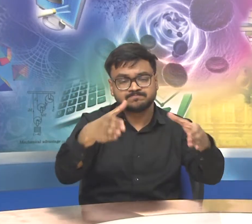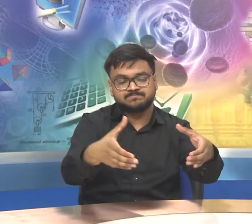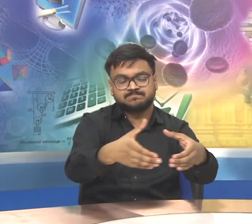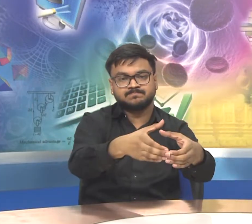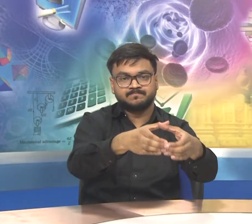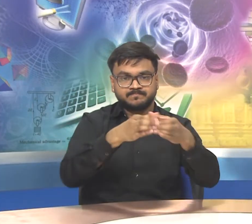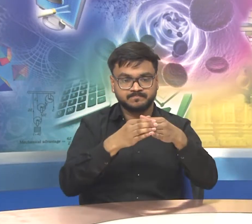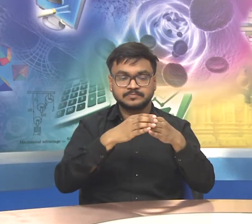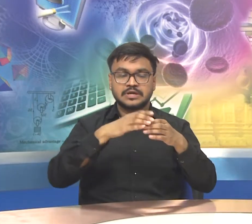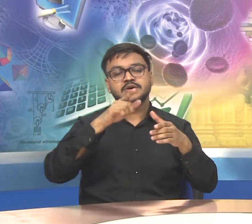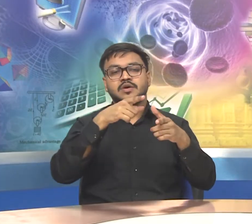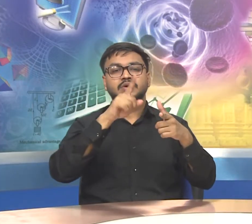Collegium of the Court.